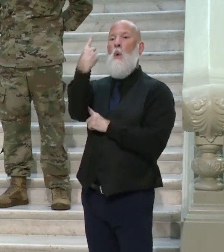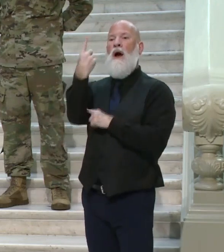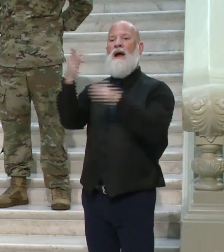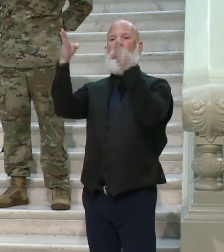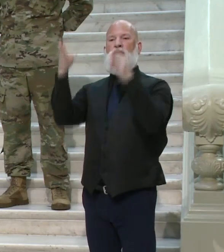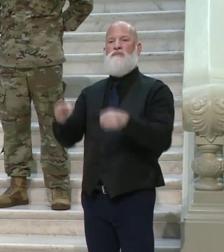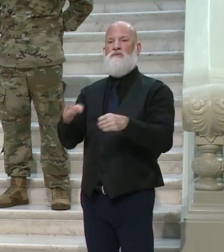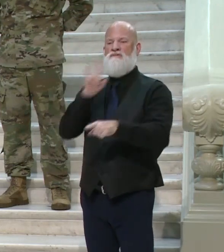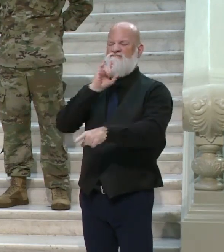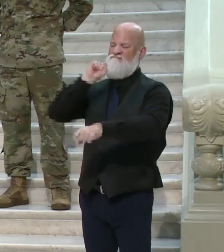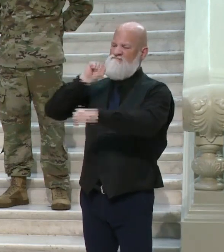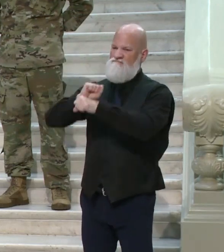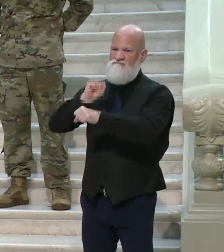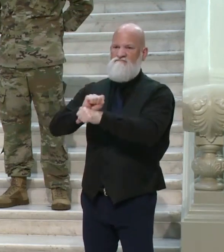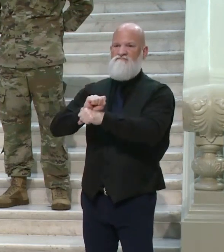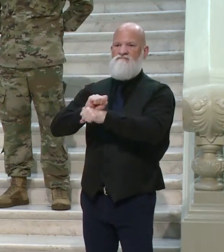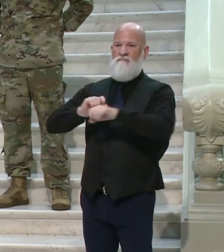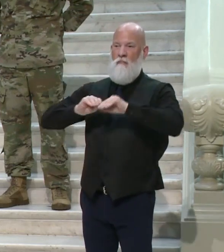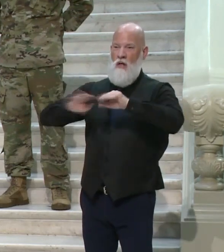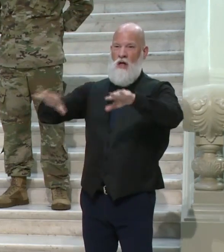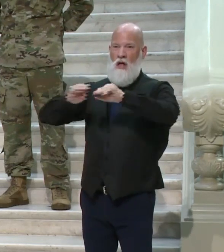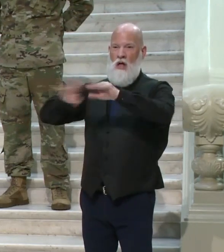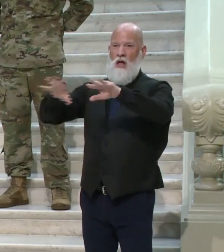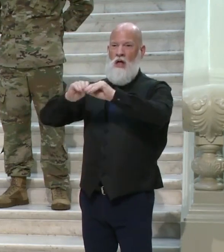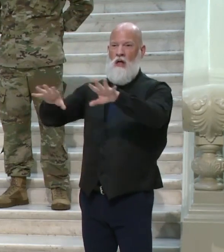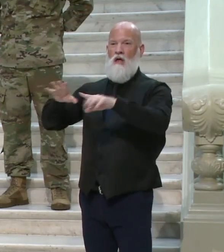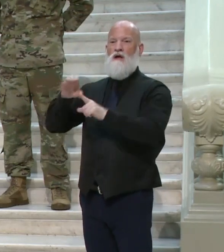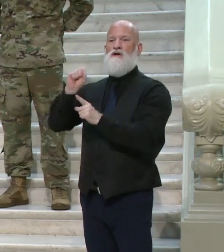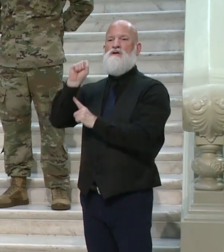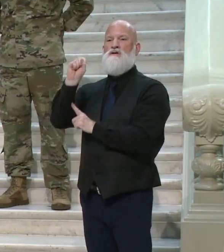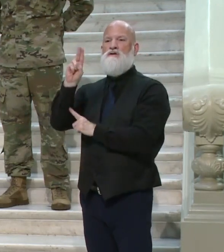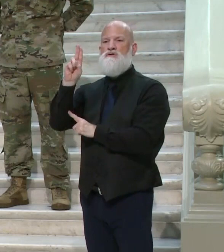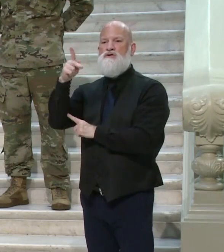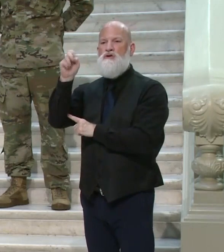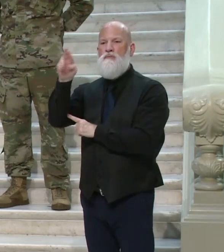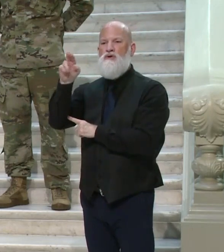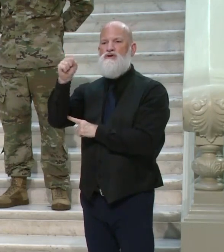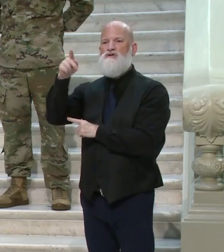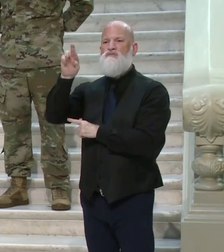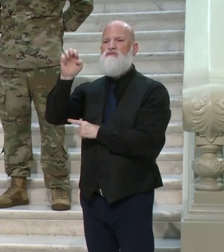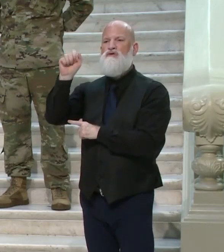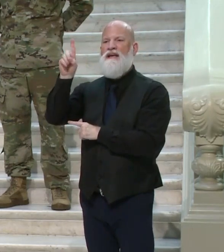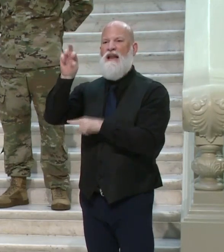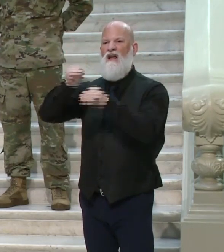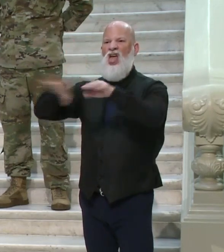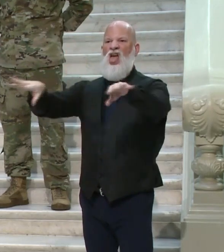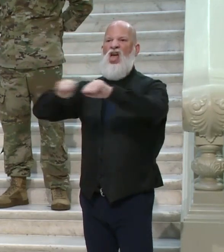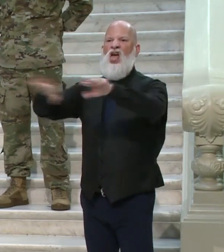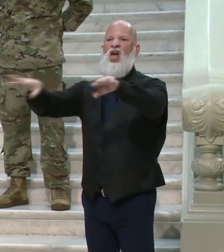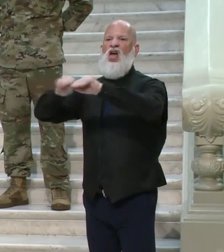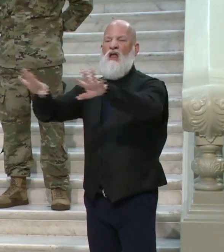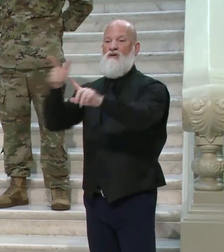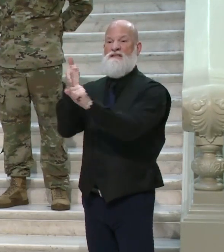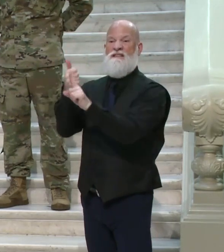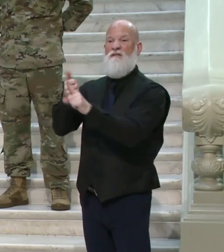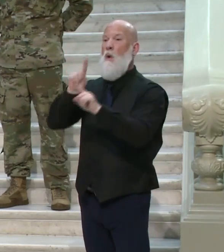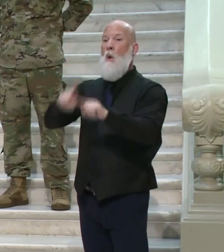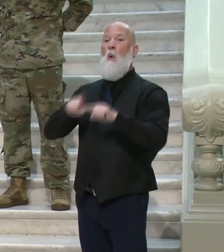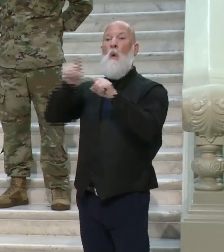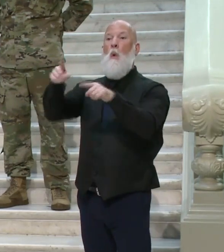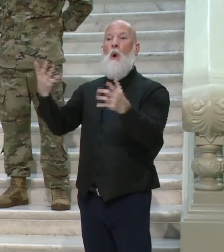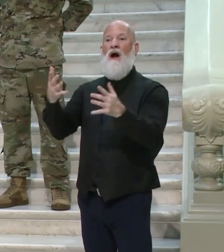we know what we know now about the virus. Well, I called down there this weekend. They have hospital